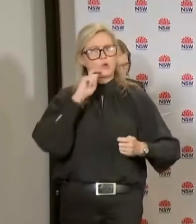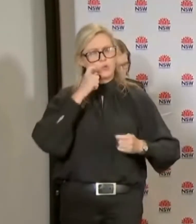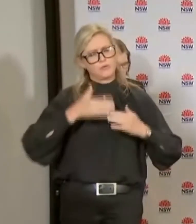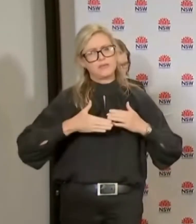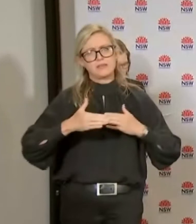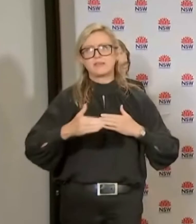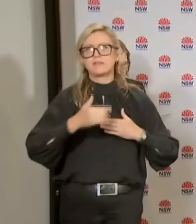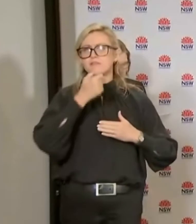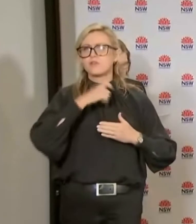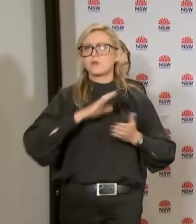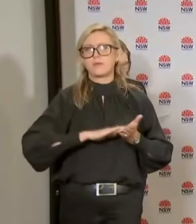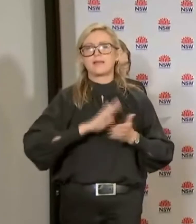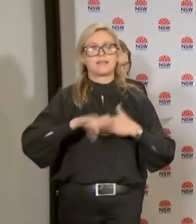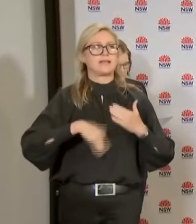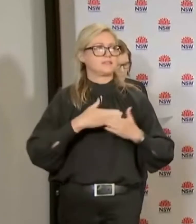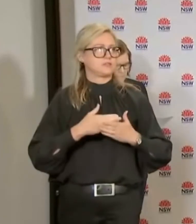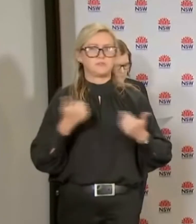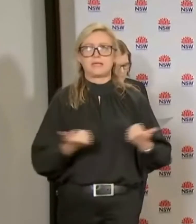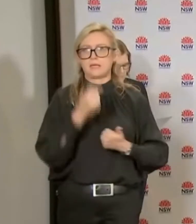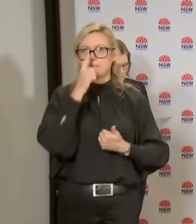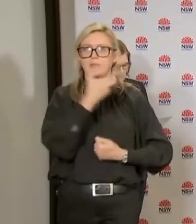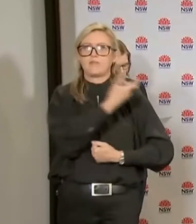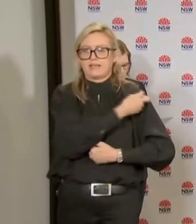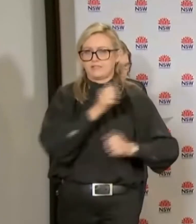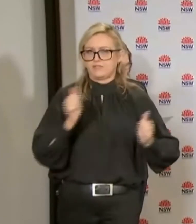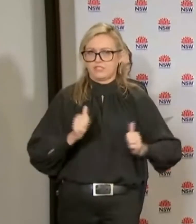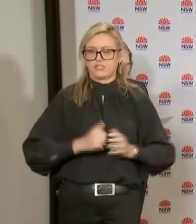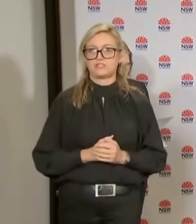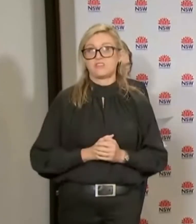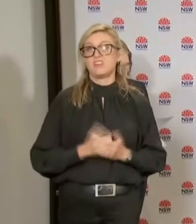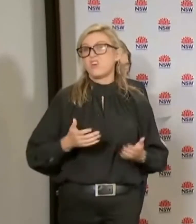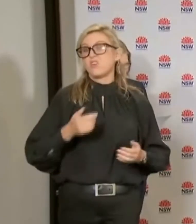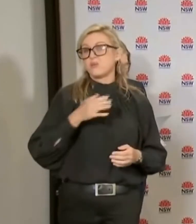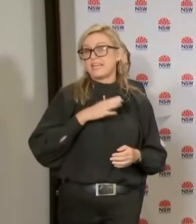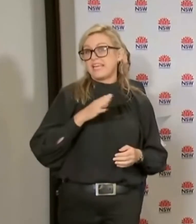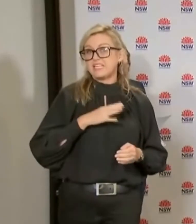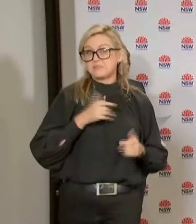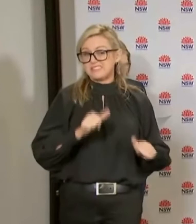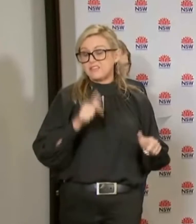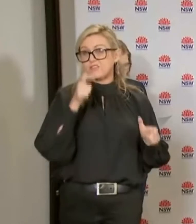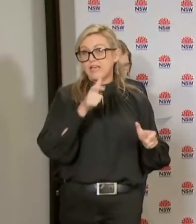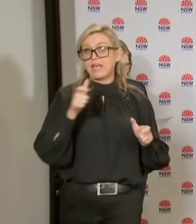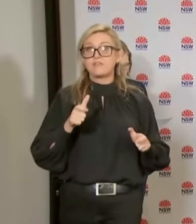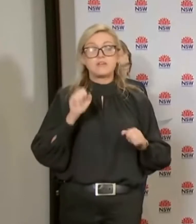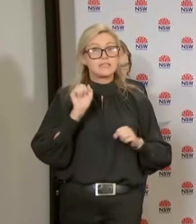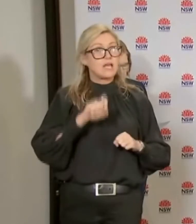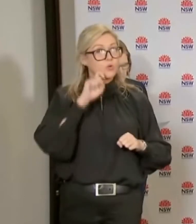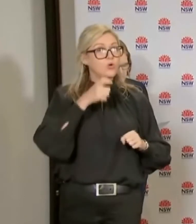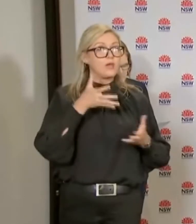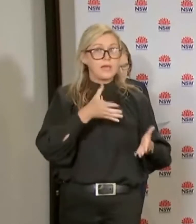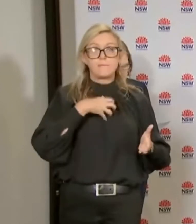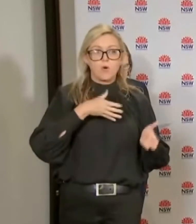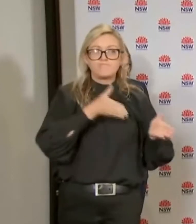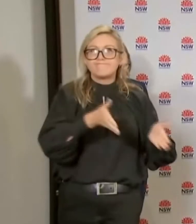has access to the vaccine. But also we know that we can't let our guard down. Even though we're easing restrictions, it's more important than ever